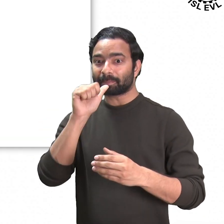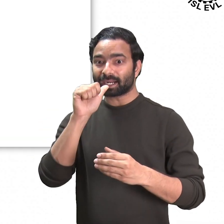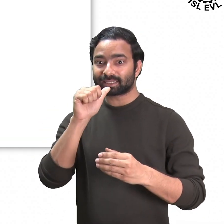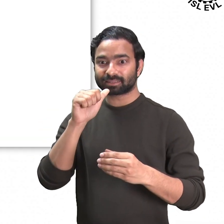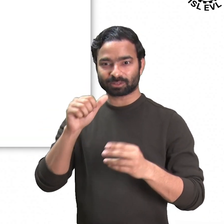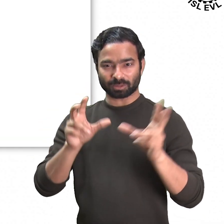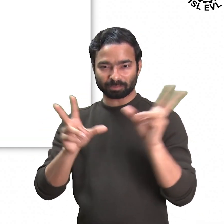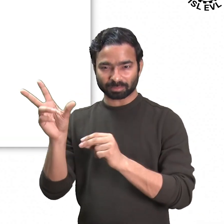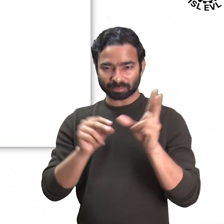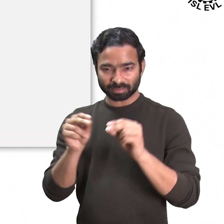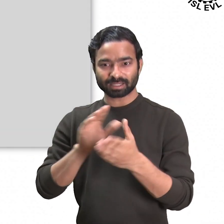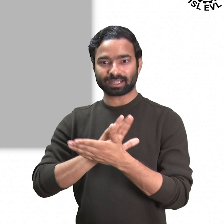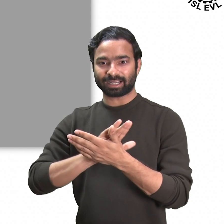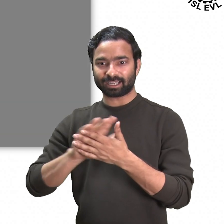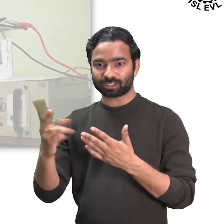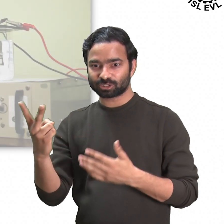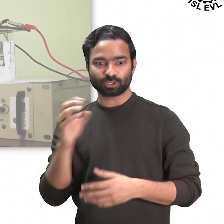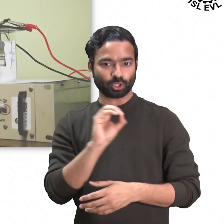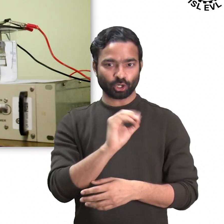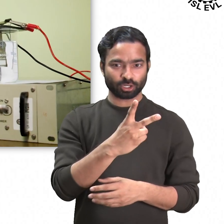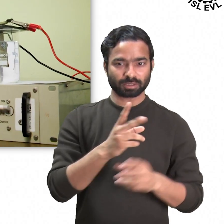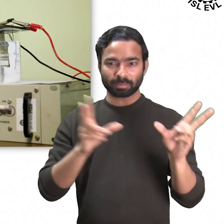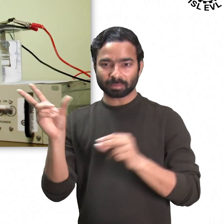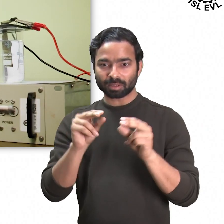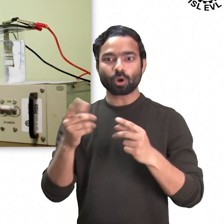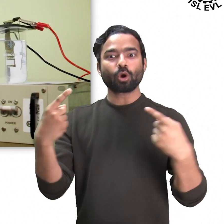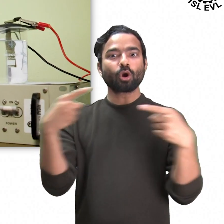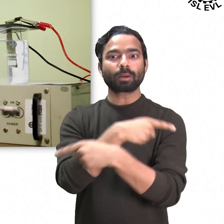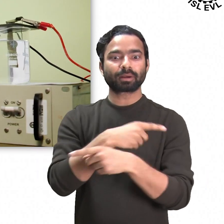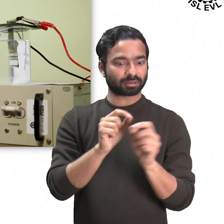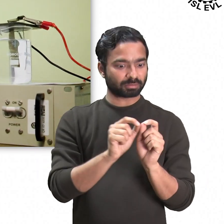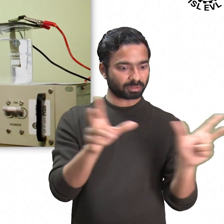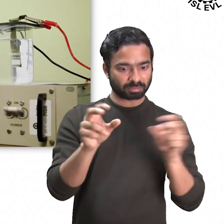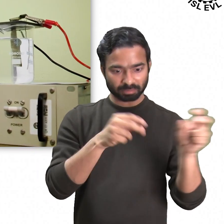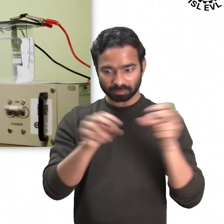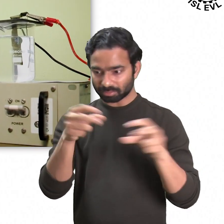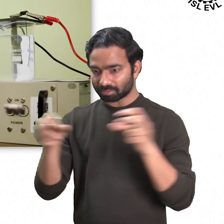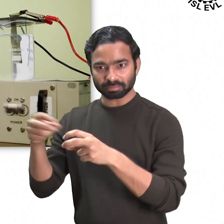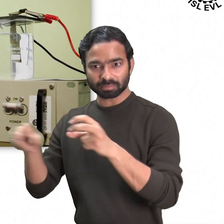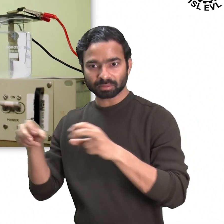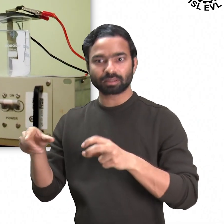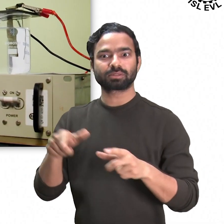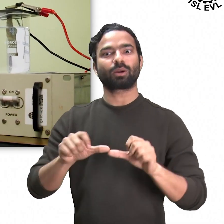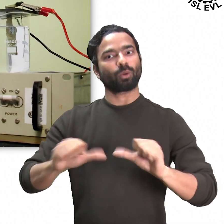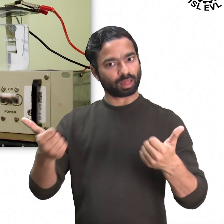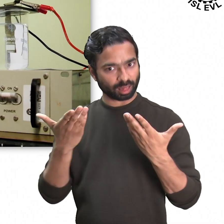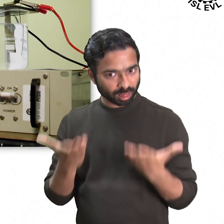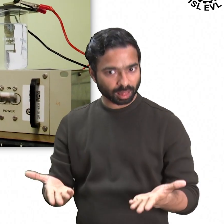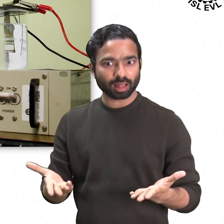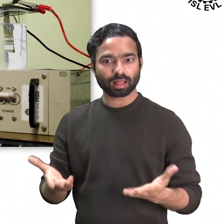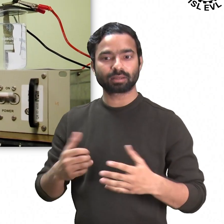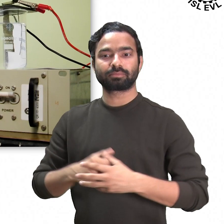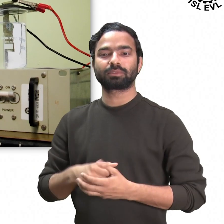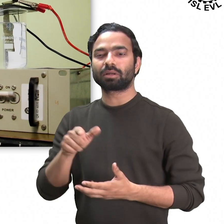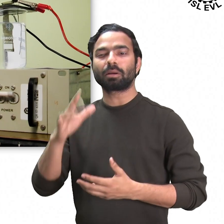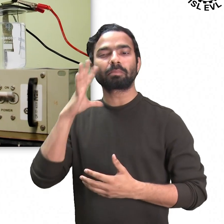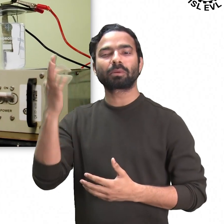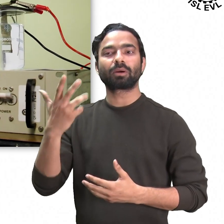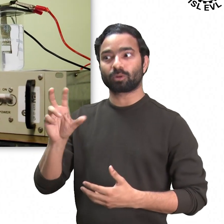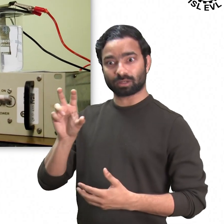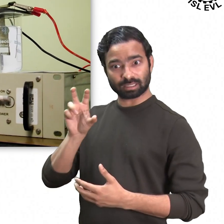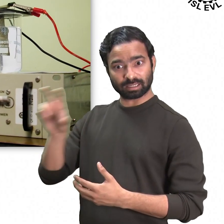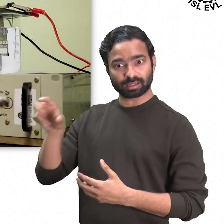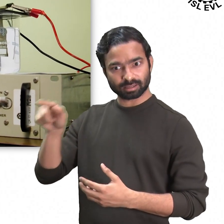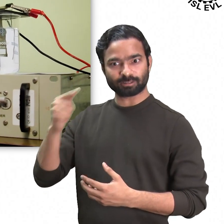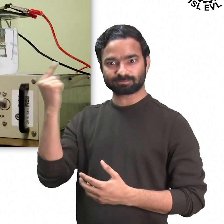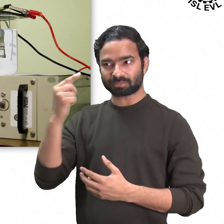oxygen gas in a basic electrochemical cell. Now we are going to perform the electrolysis at various cell voltages and